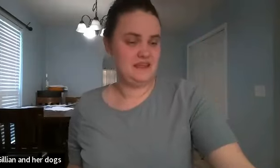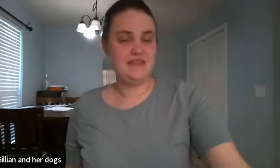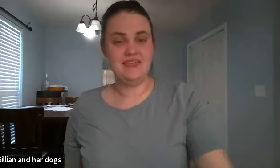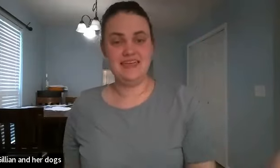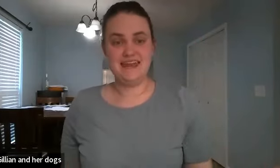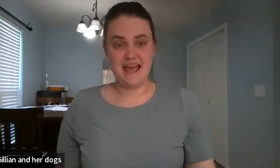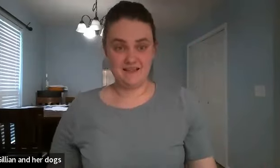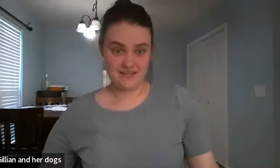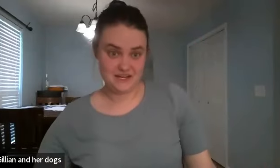And then alligator.